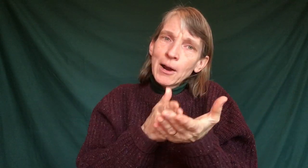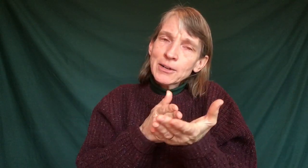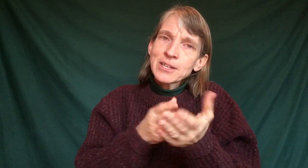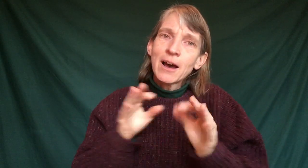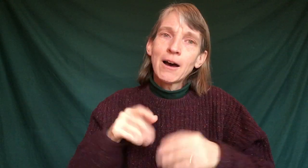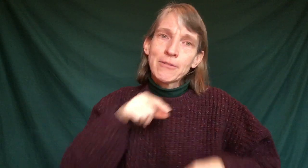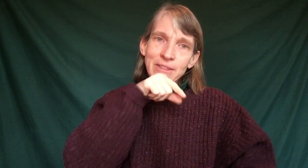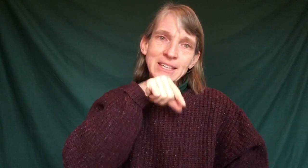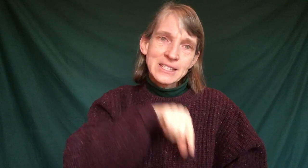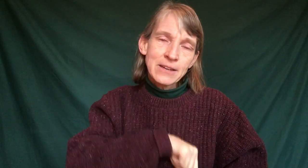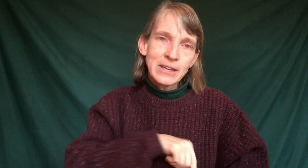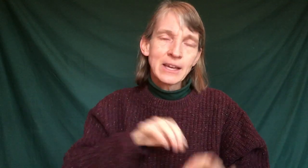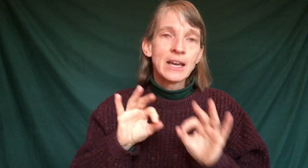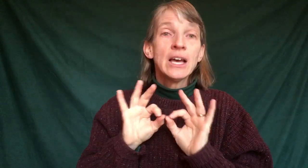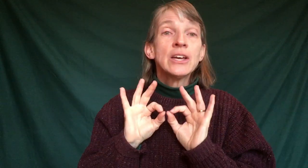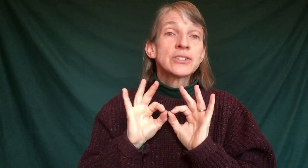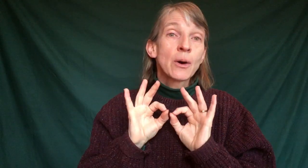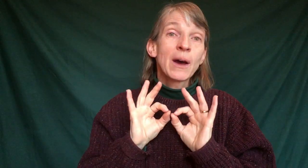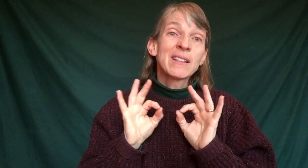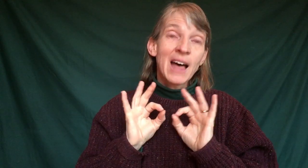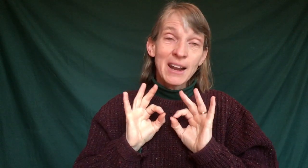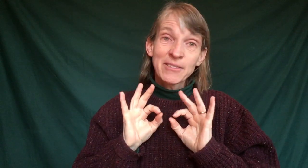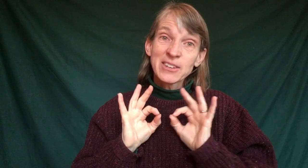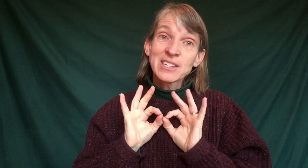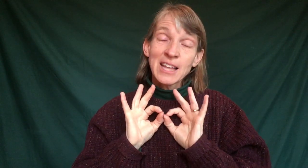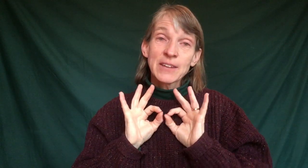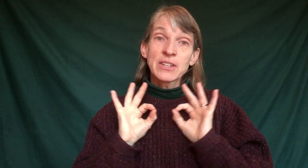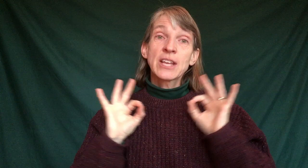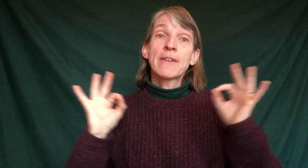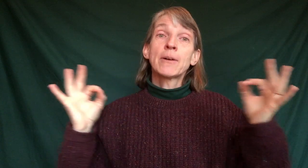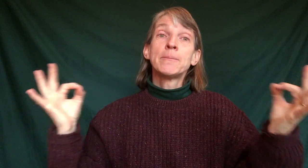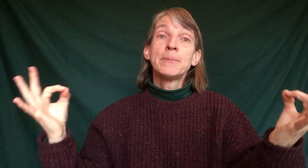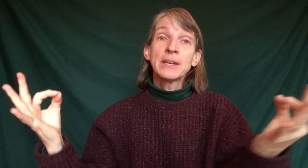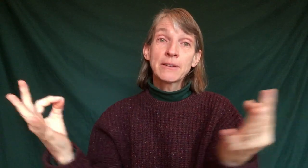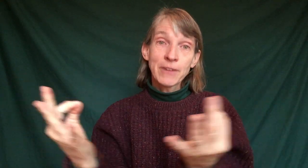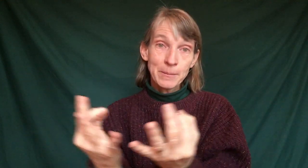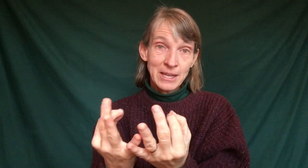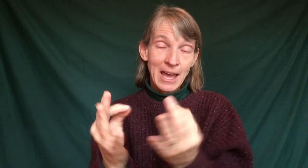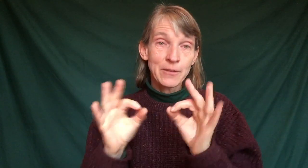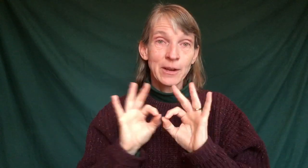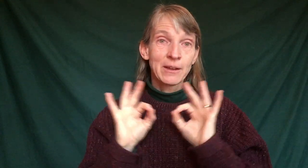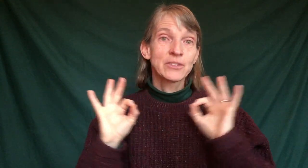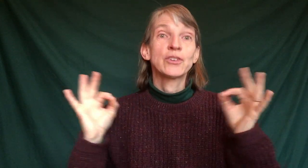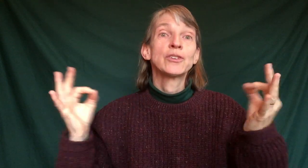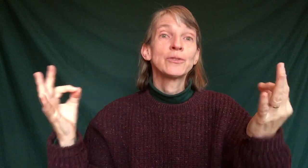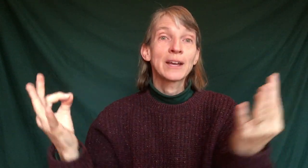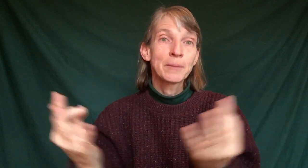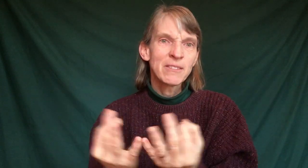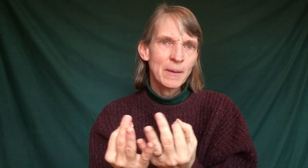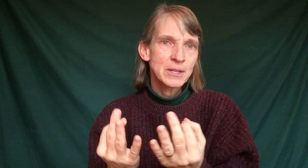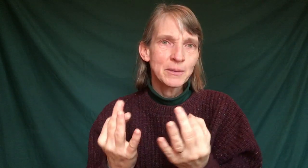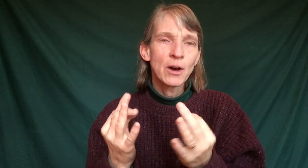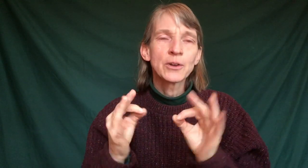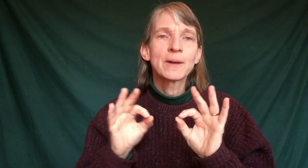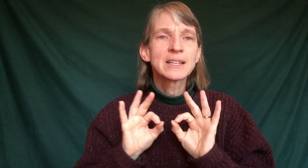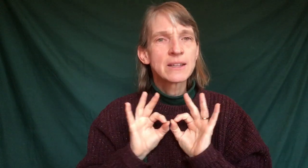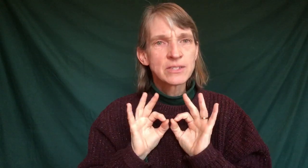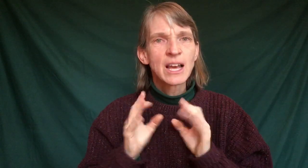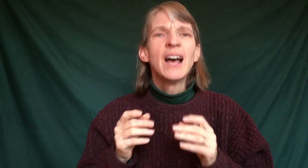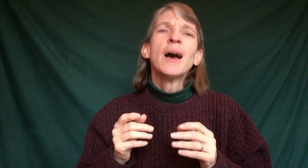part of Thanksgiving. So a lot of years, a lot of us have a big family gathering. So you could do like a big family to mean all your relatives.